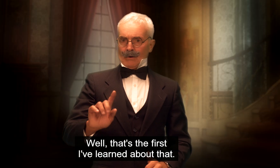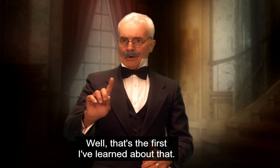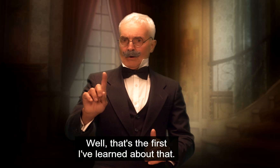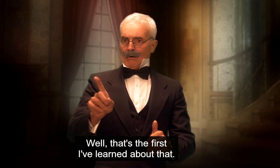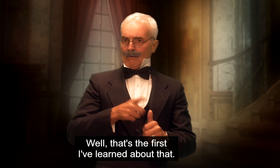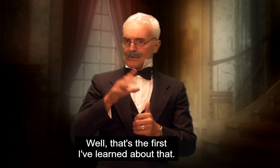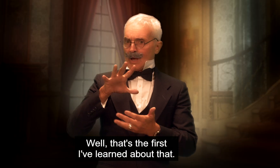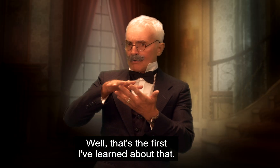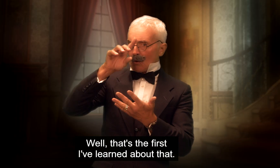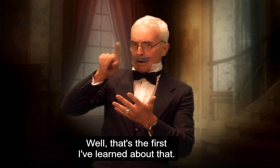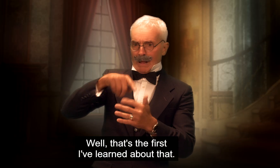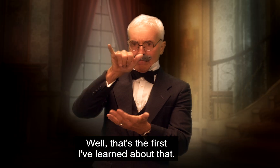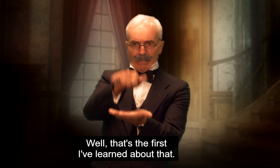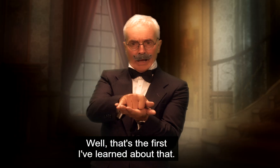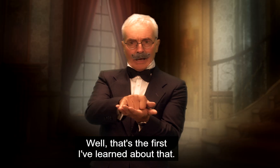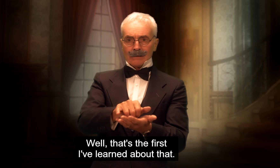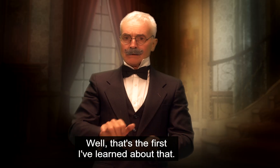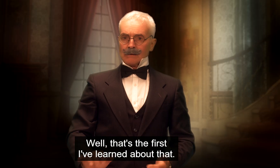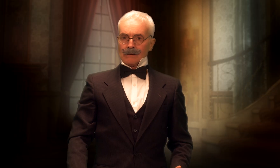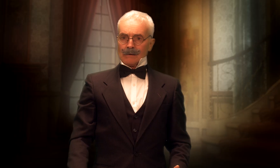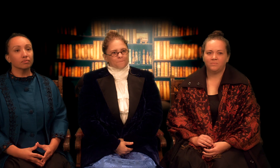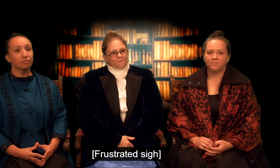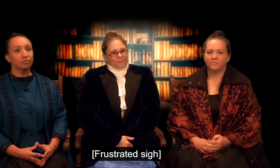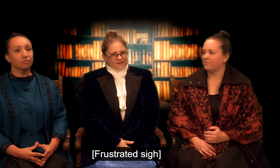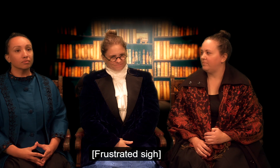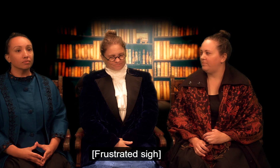Well, that's the first I've learned about that.